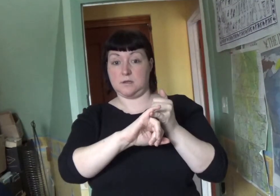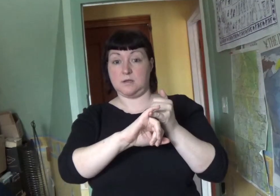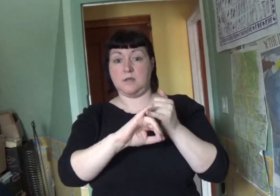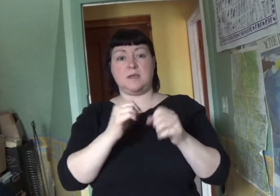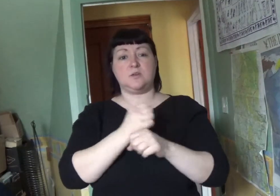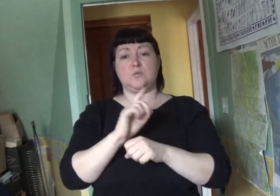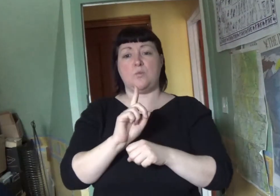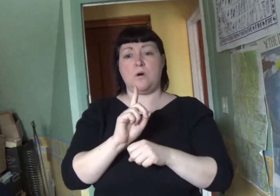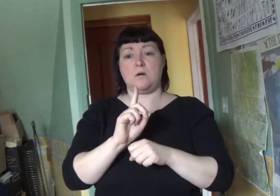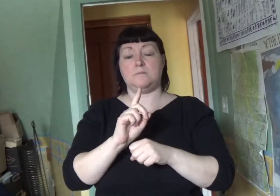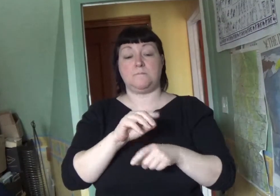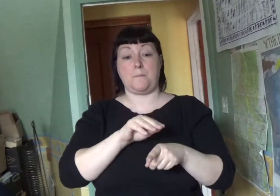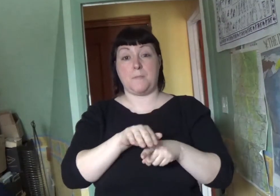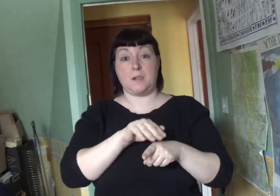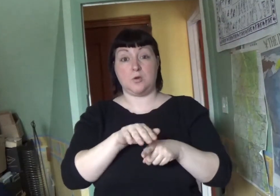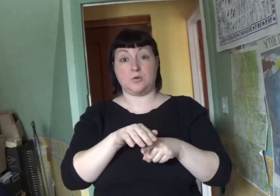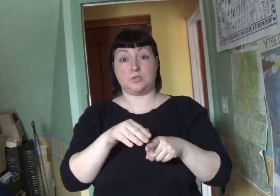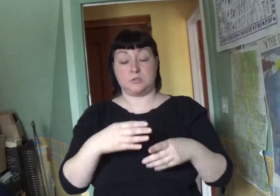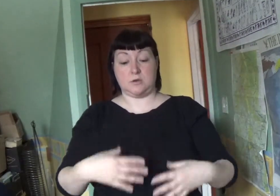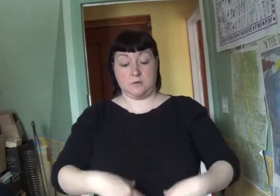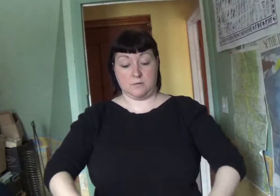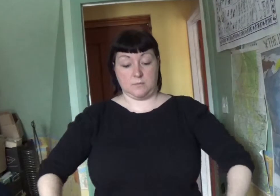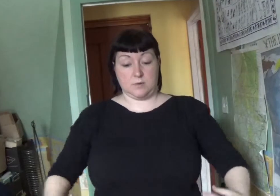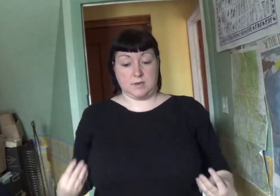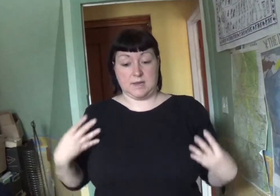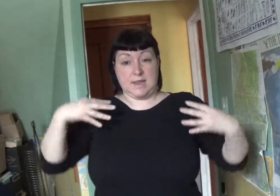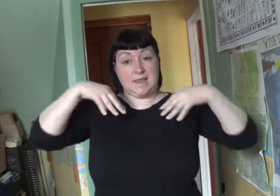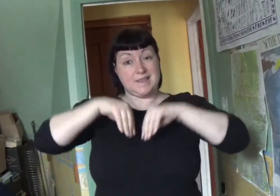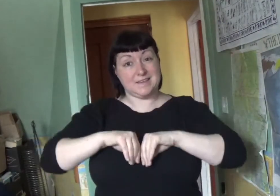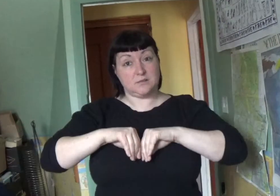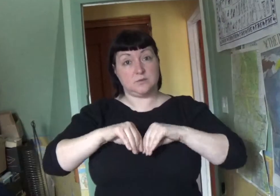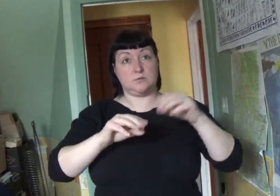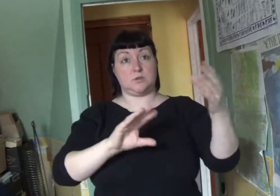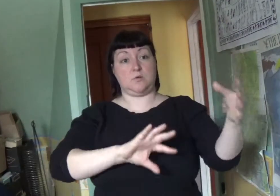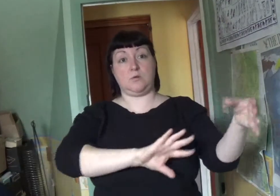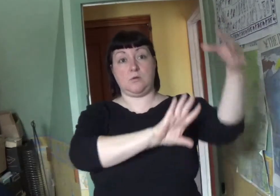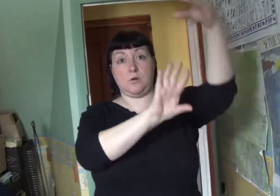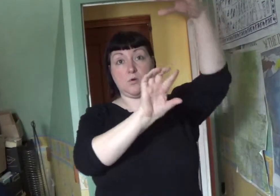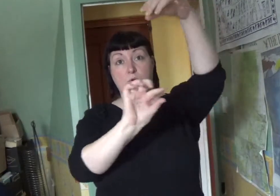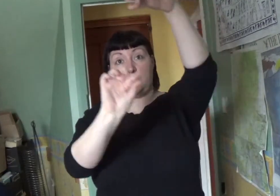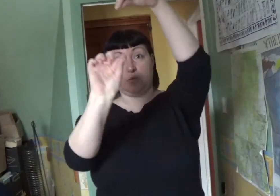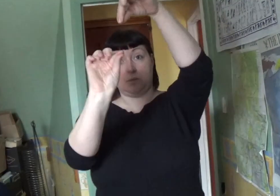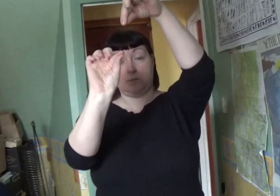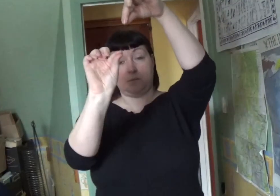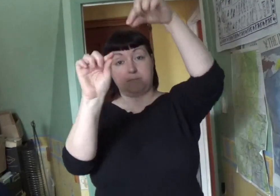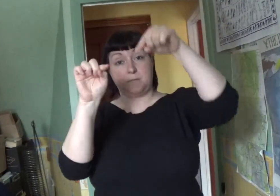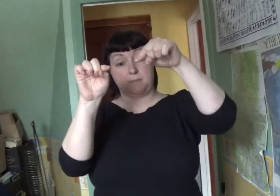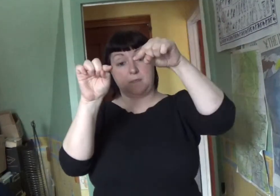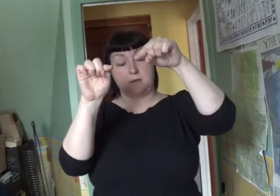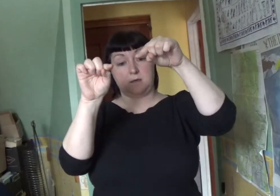body into the heart. And then when the heart is ready to pump it back out, it goes into this artery,